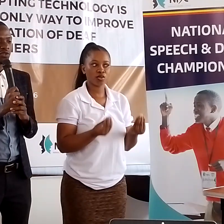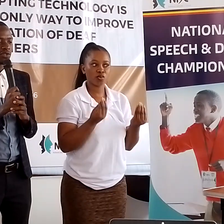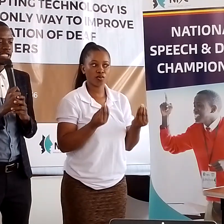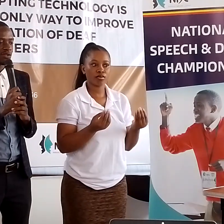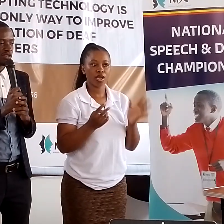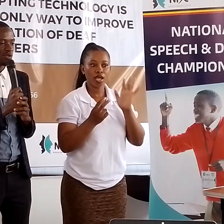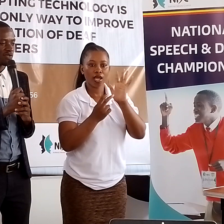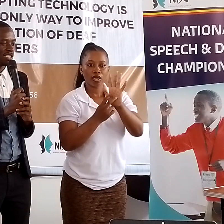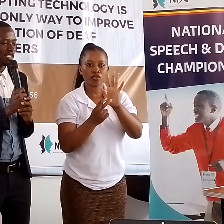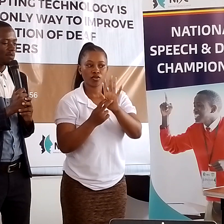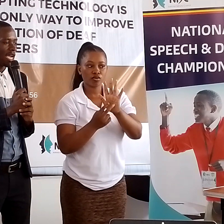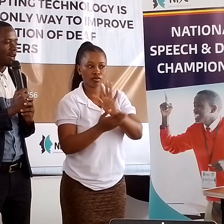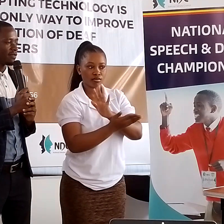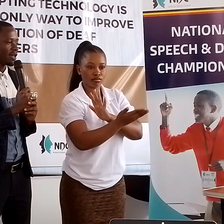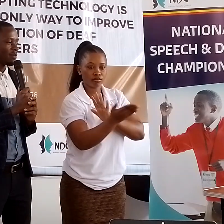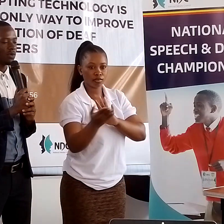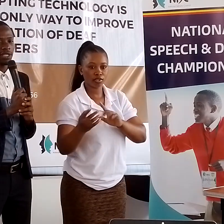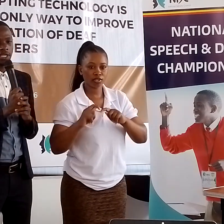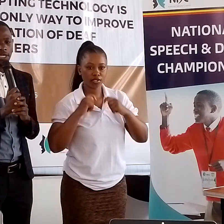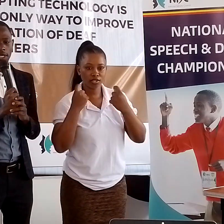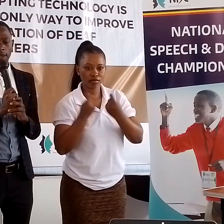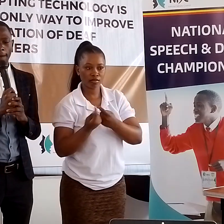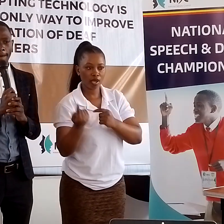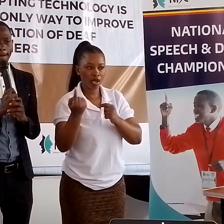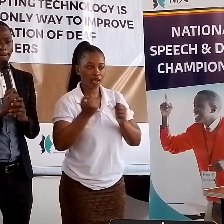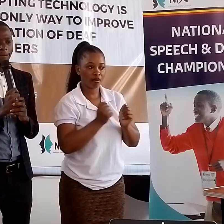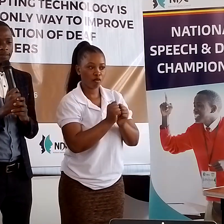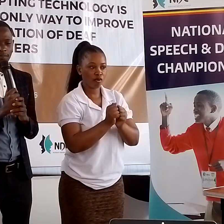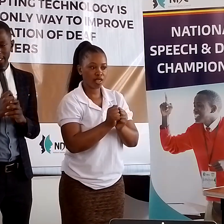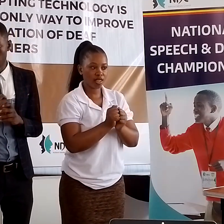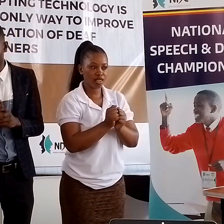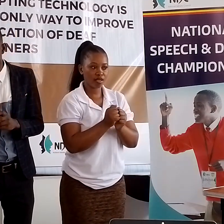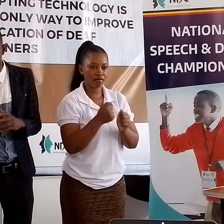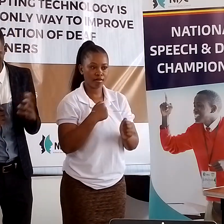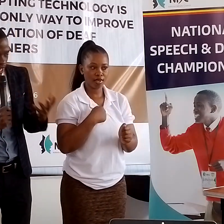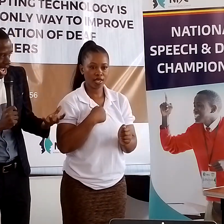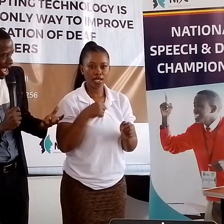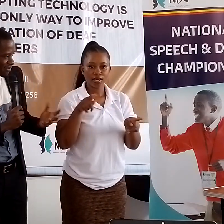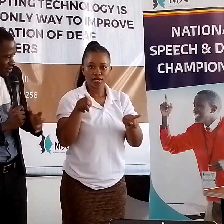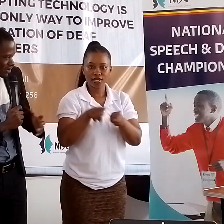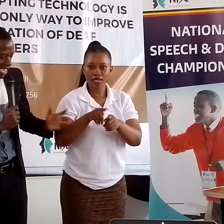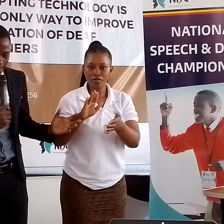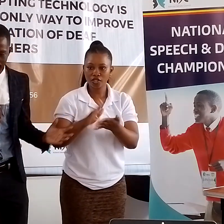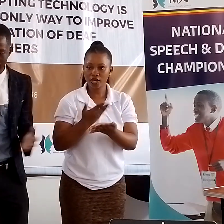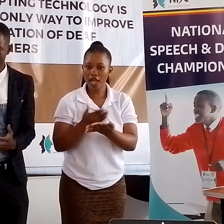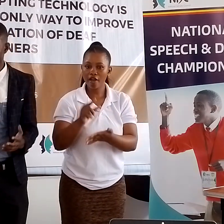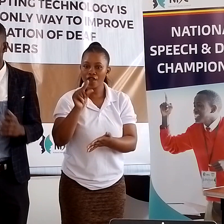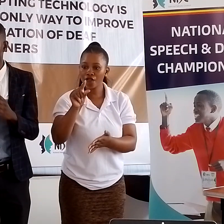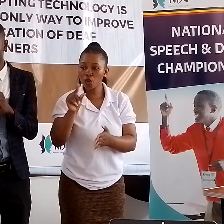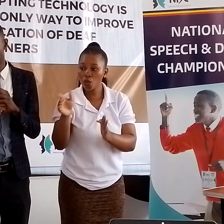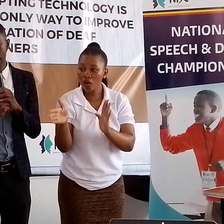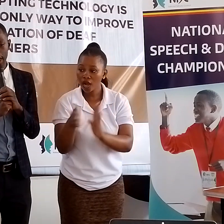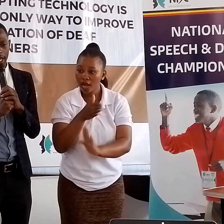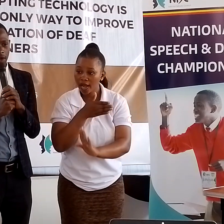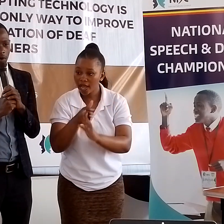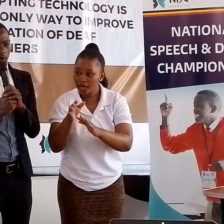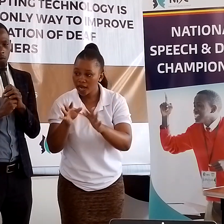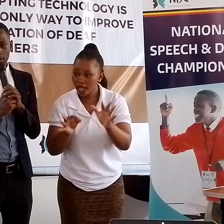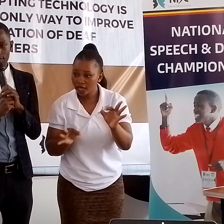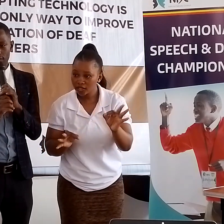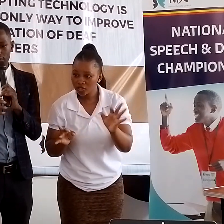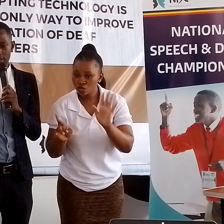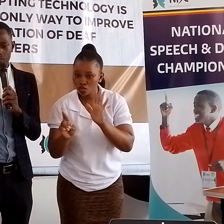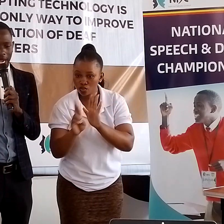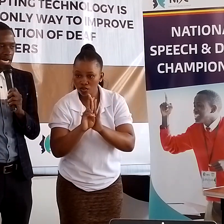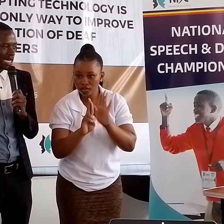To introduce the rest of the team I have come with, but also share a few guidelines